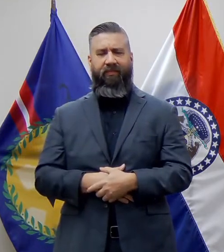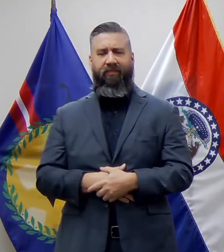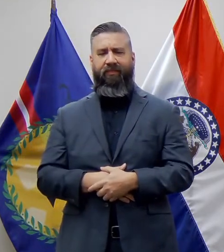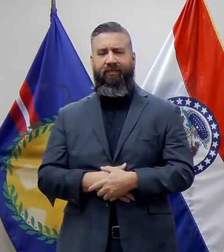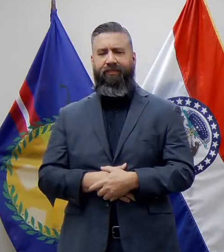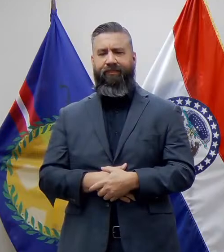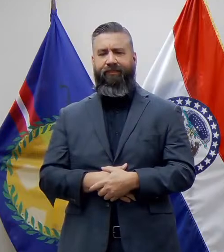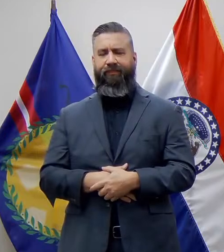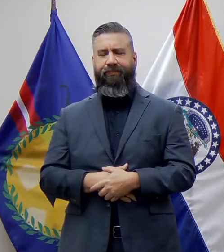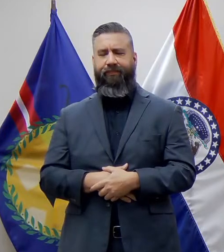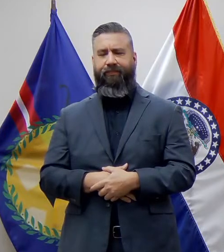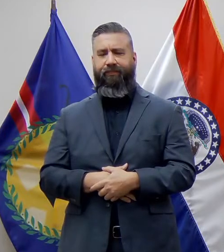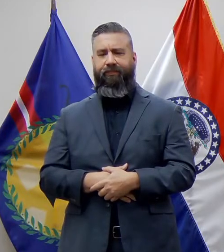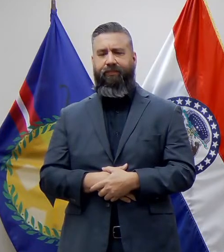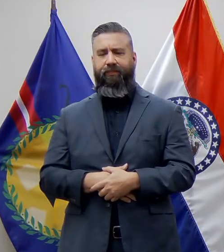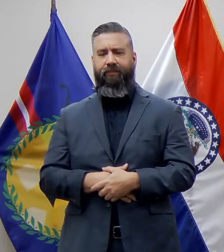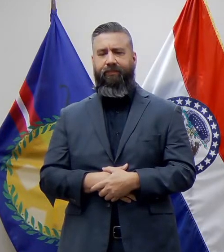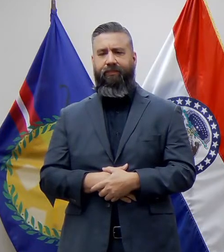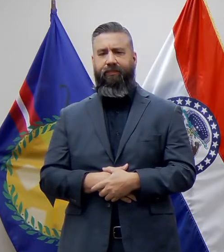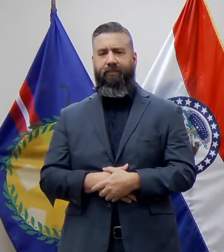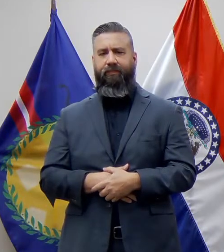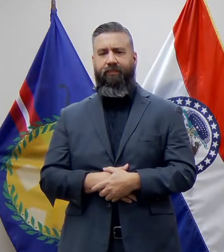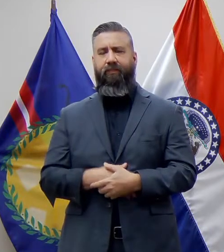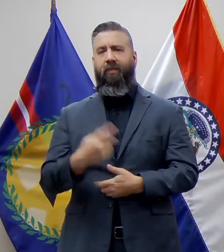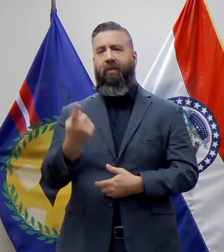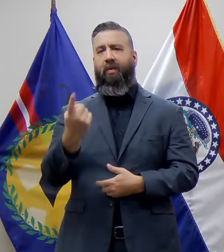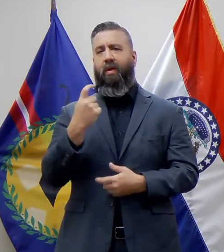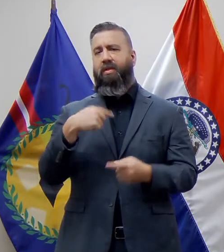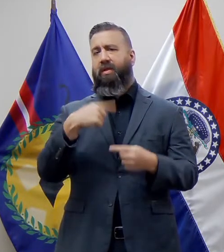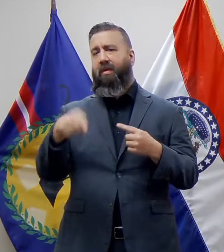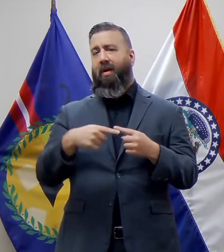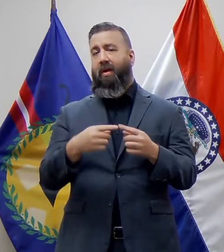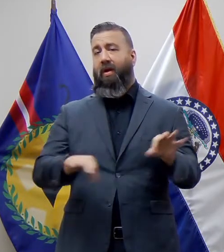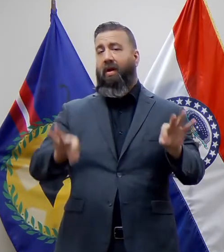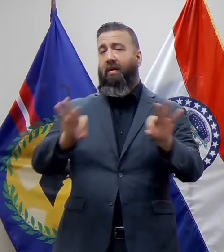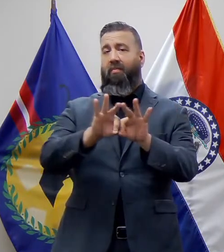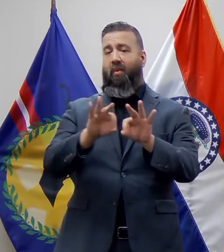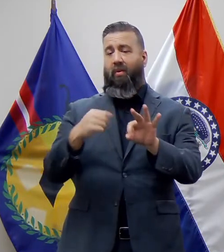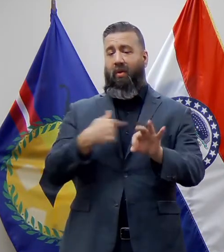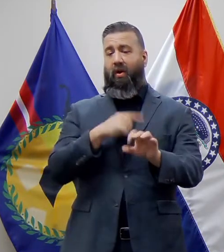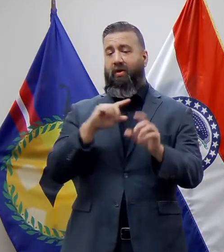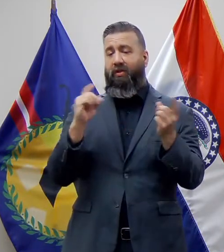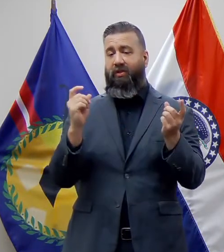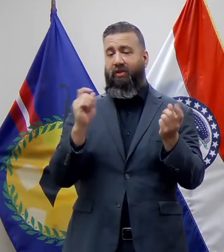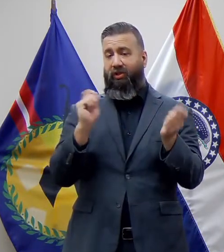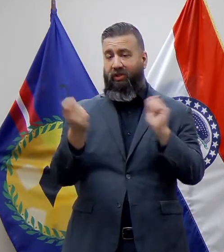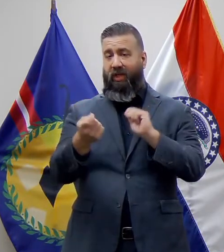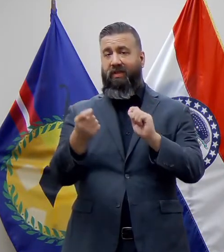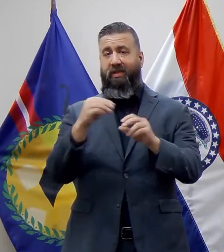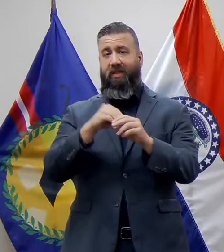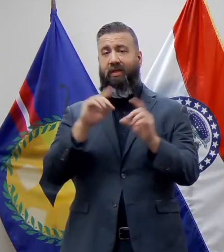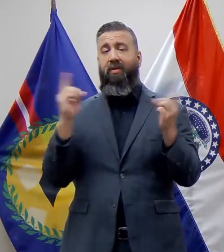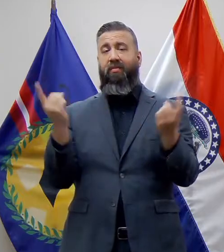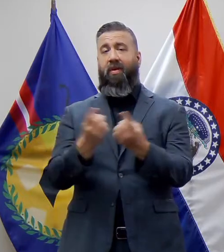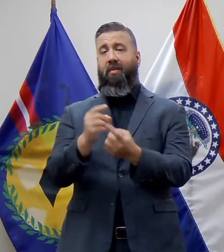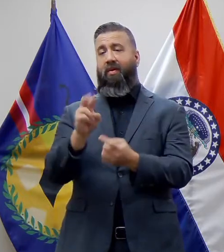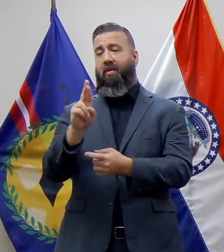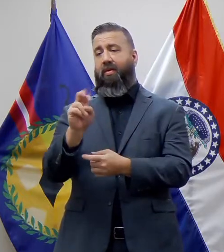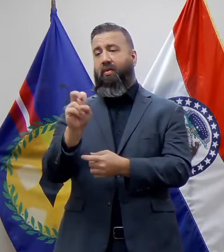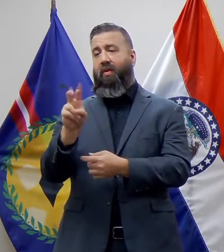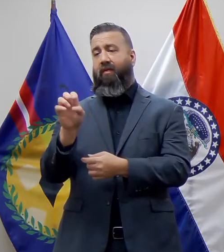Well, the question is the importance of the changes that we're making in the Department of Revenue and why we're doing